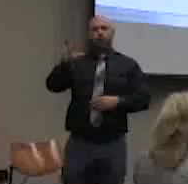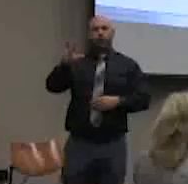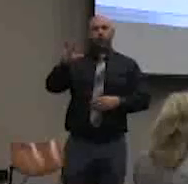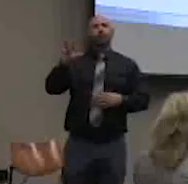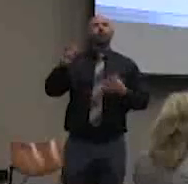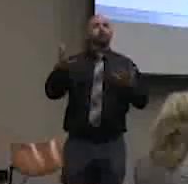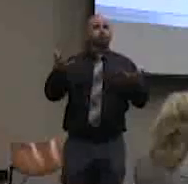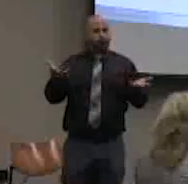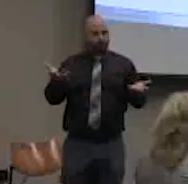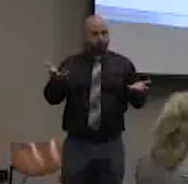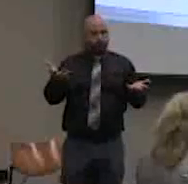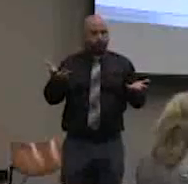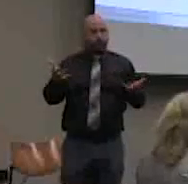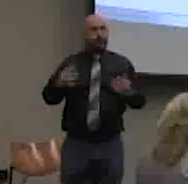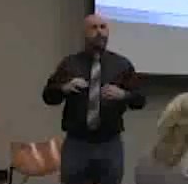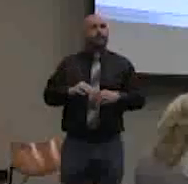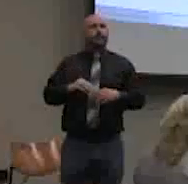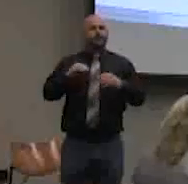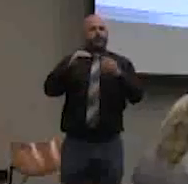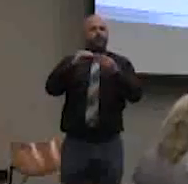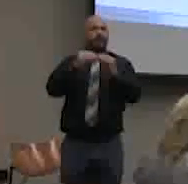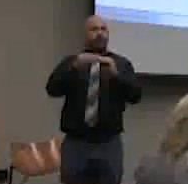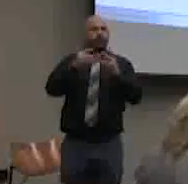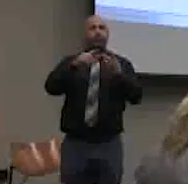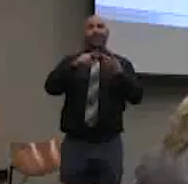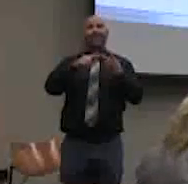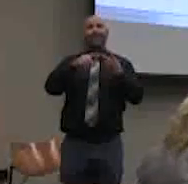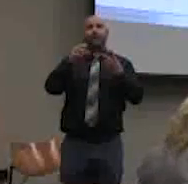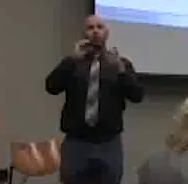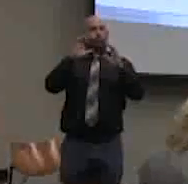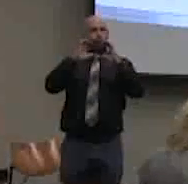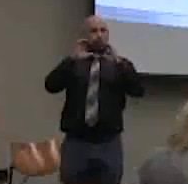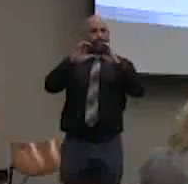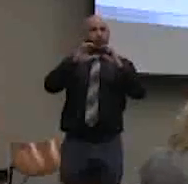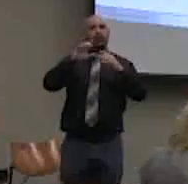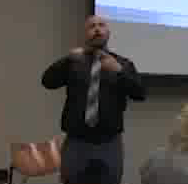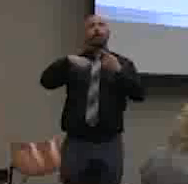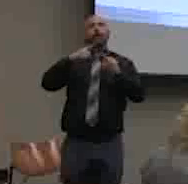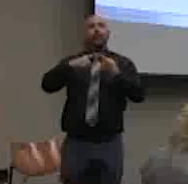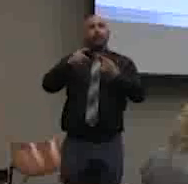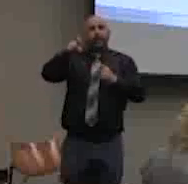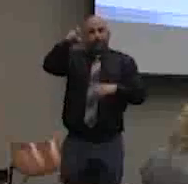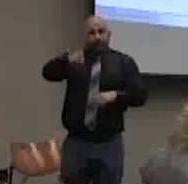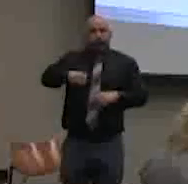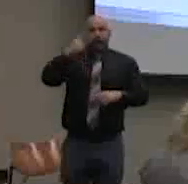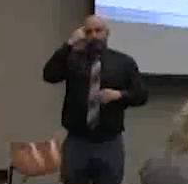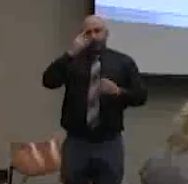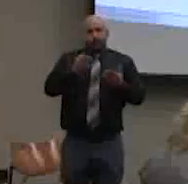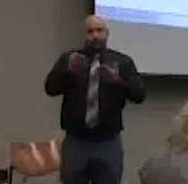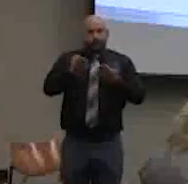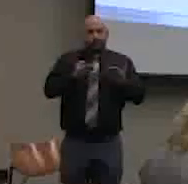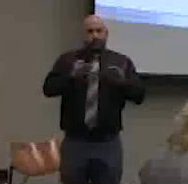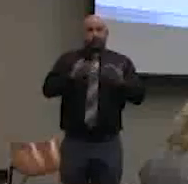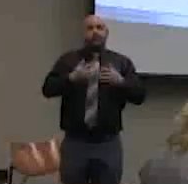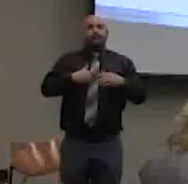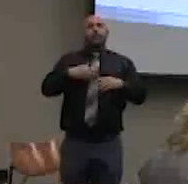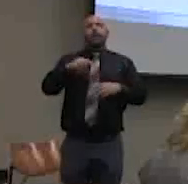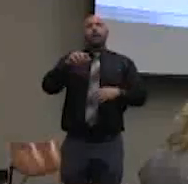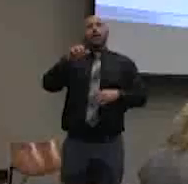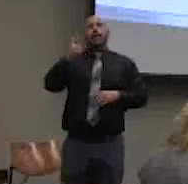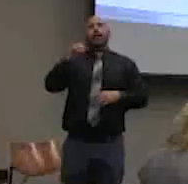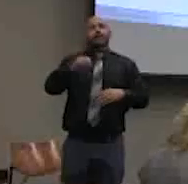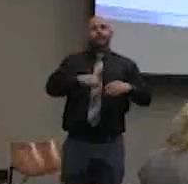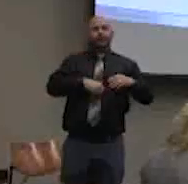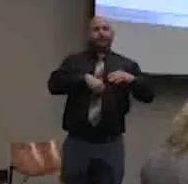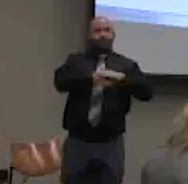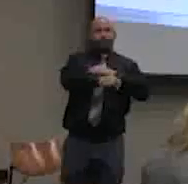a quantification of and a communication about the great need for service, particularly in ages birth to three, hence B3,